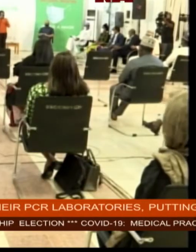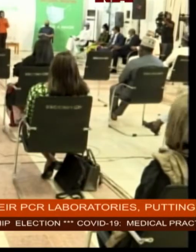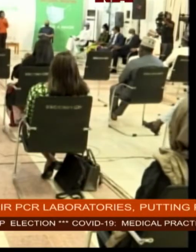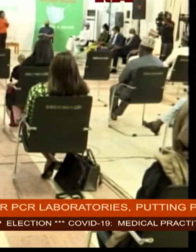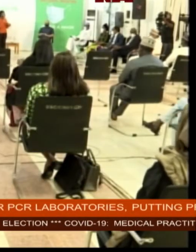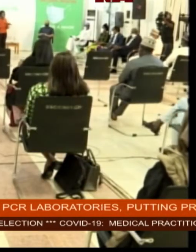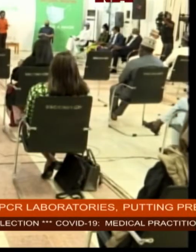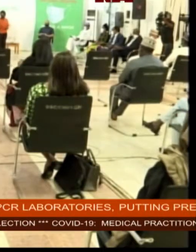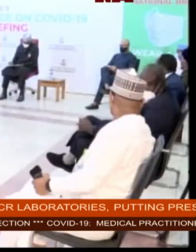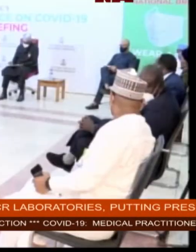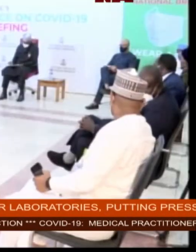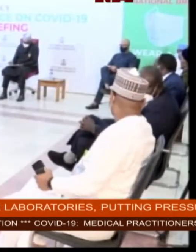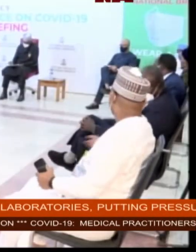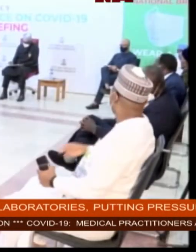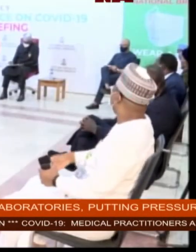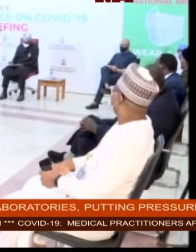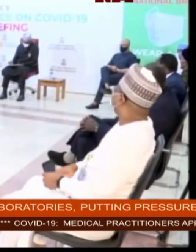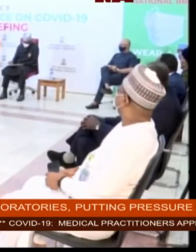And the House.